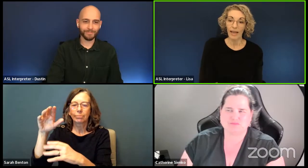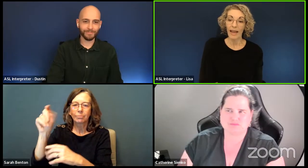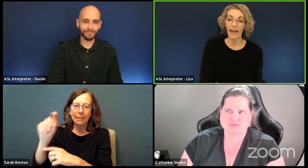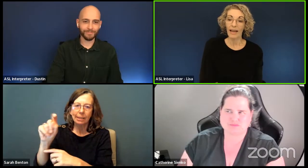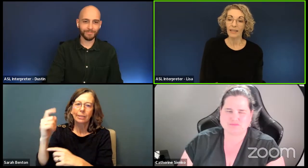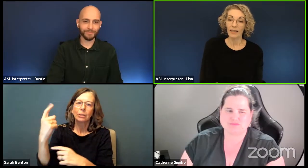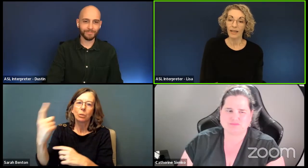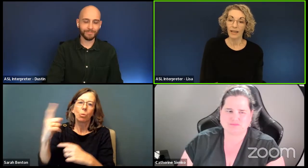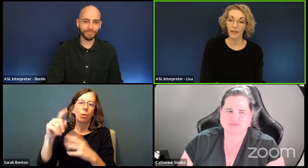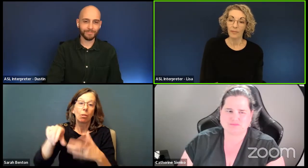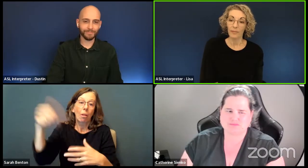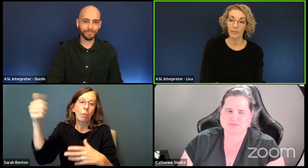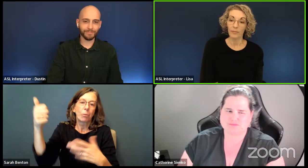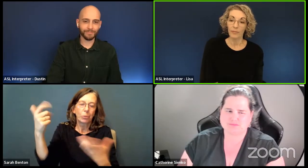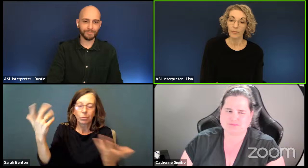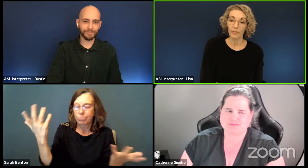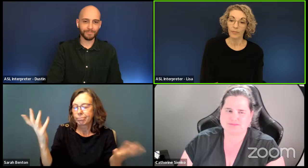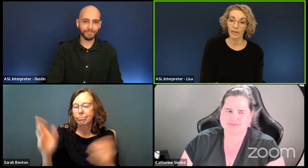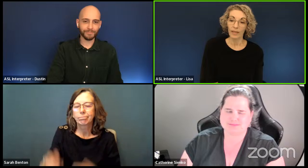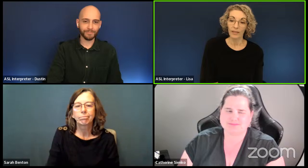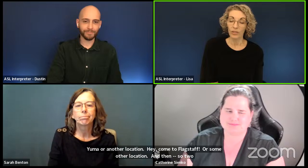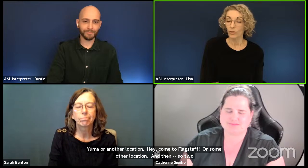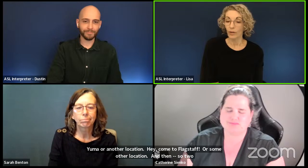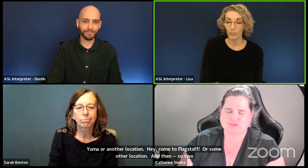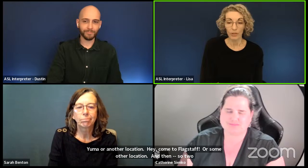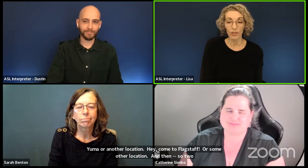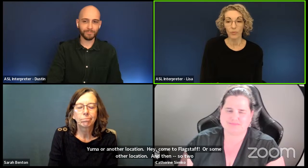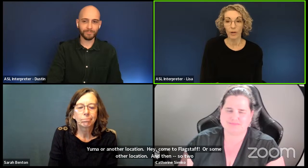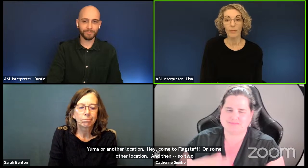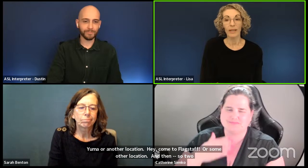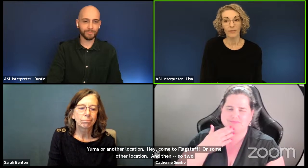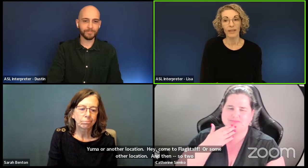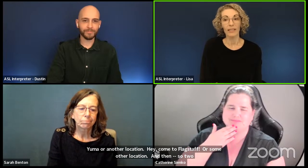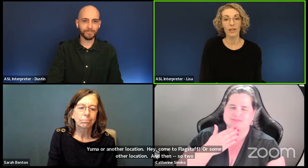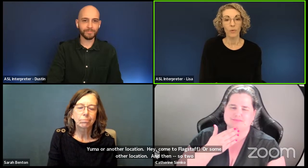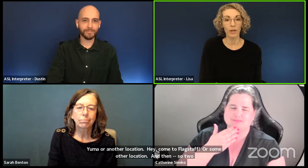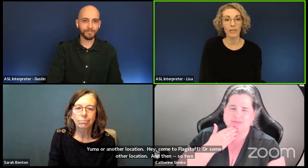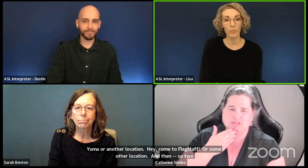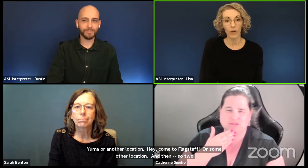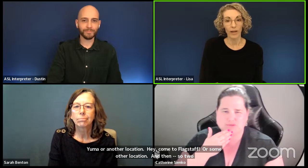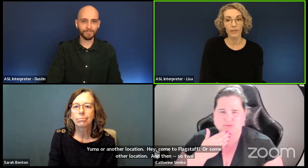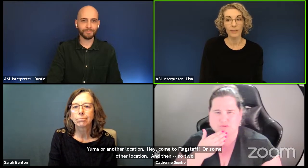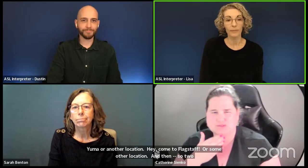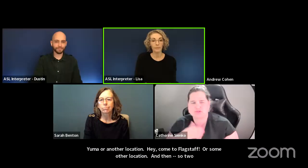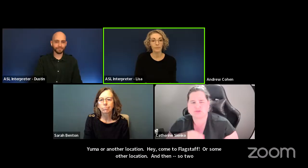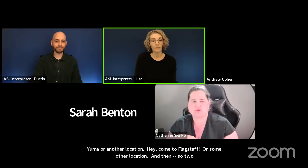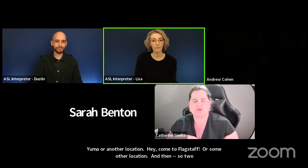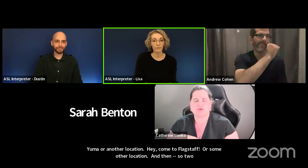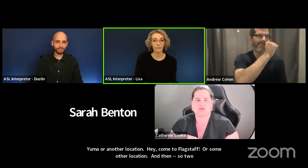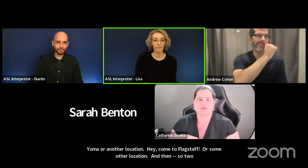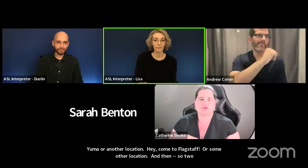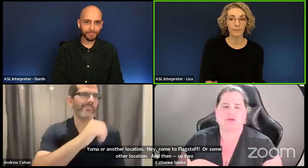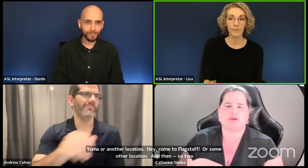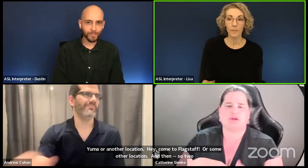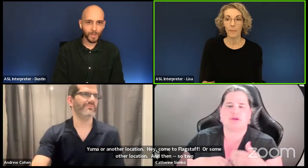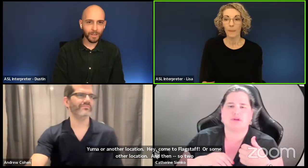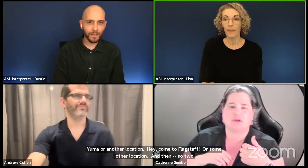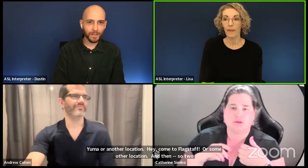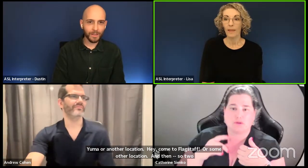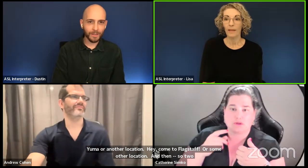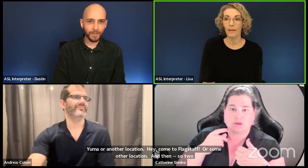virtual and then two in person, one being in Phoenix and one somewhere else.